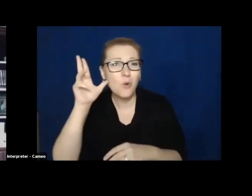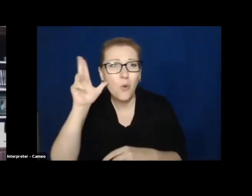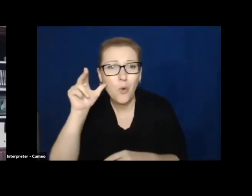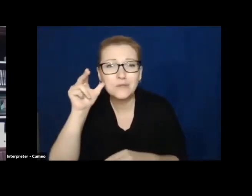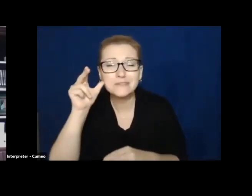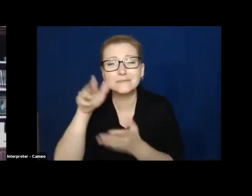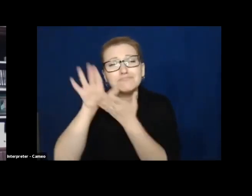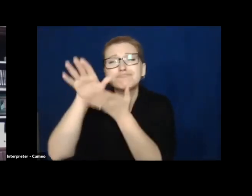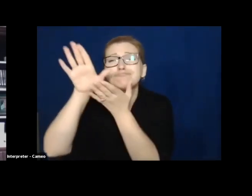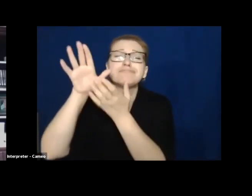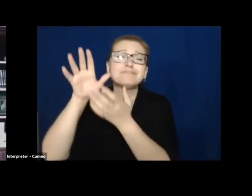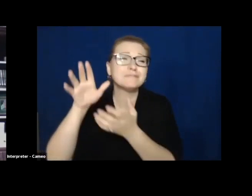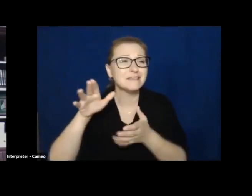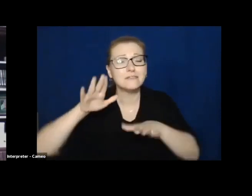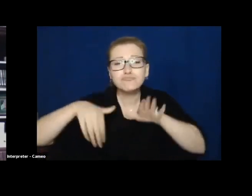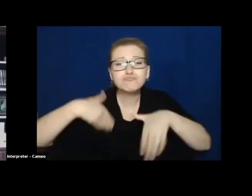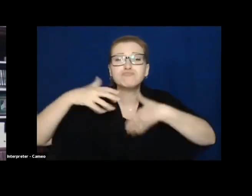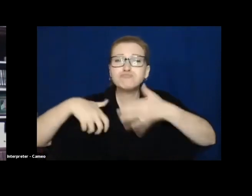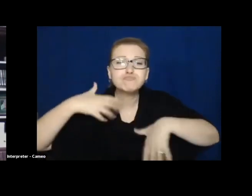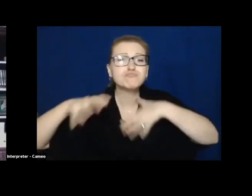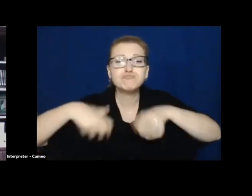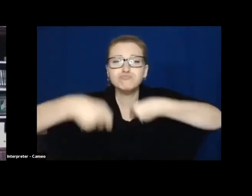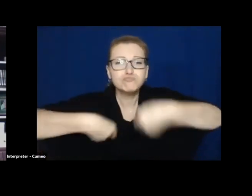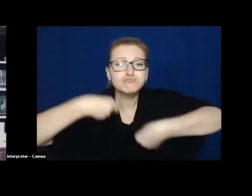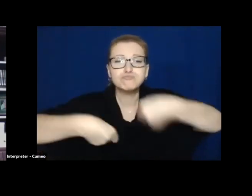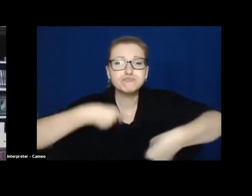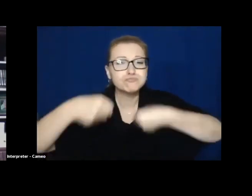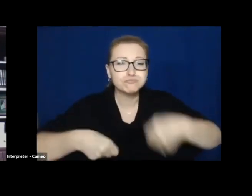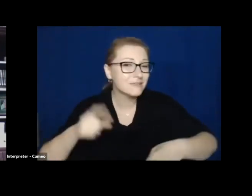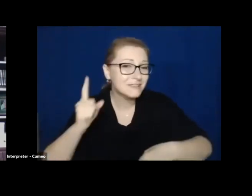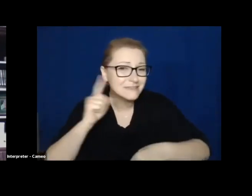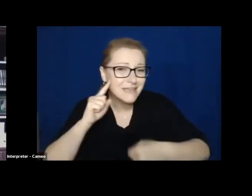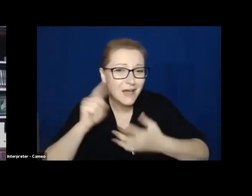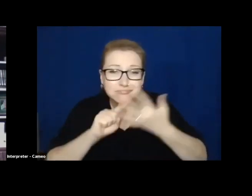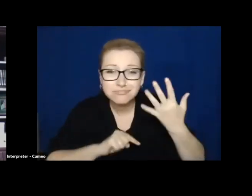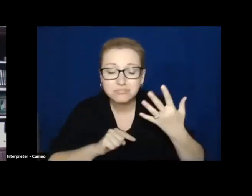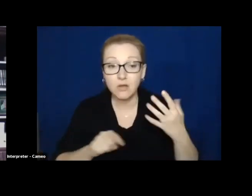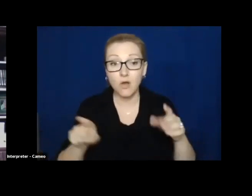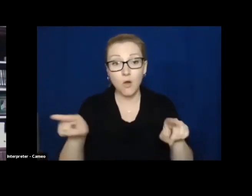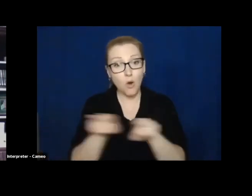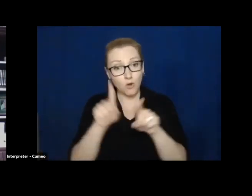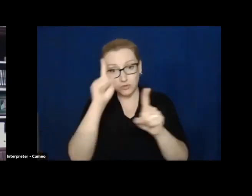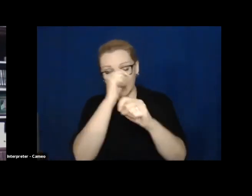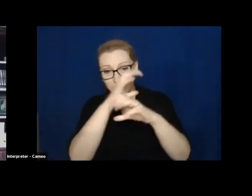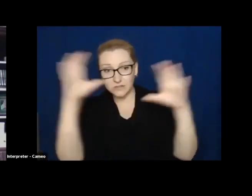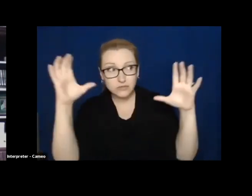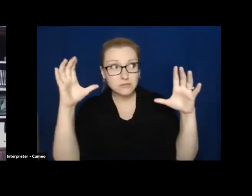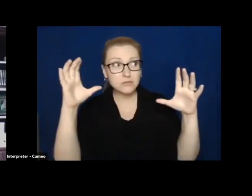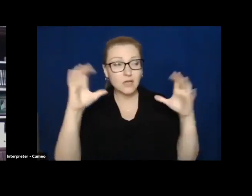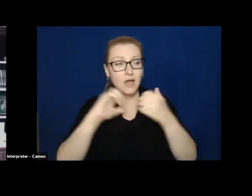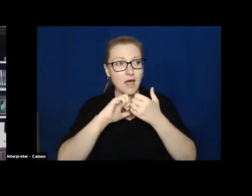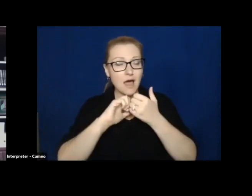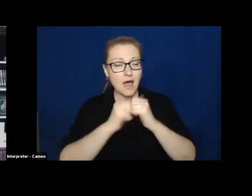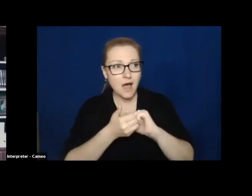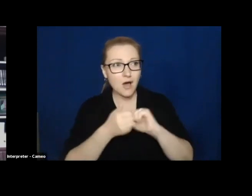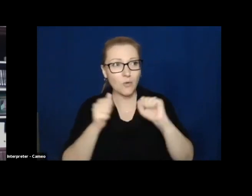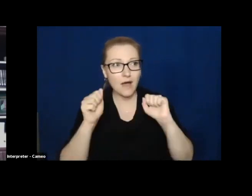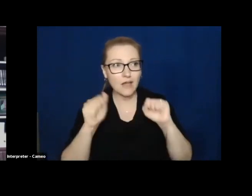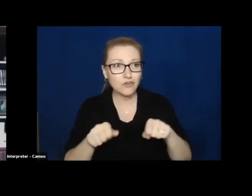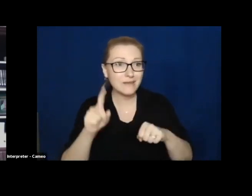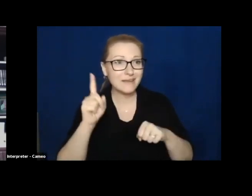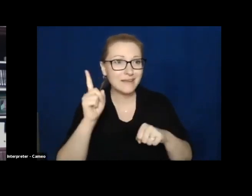hooves hitting the ground as they were cantering around. I also envisioned myself able to hear and identify different